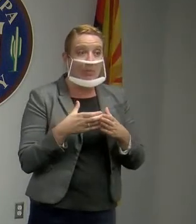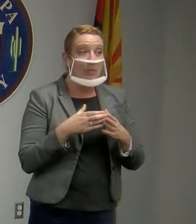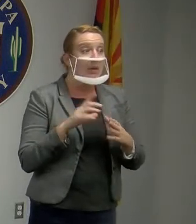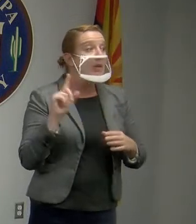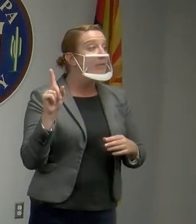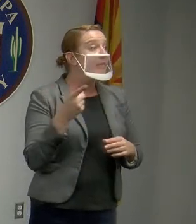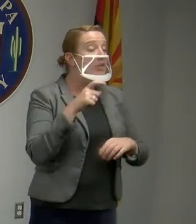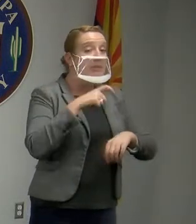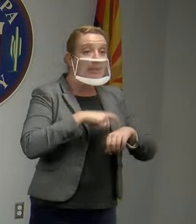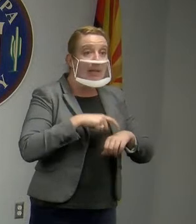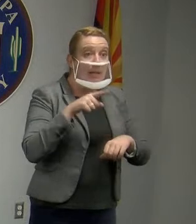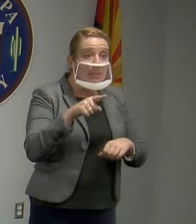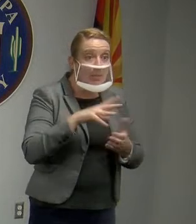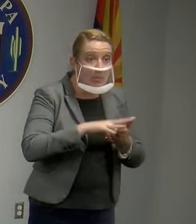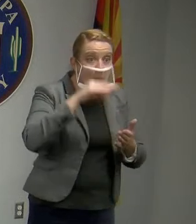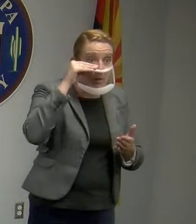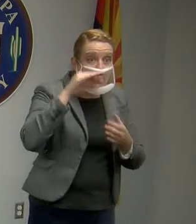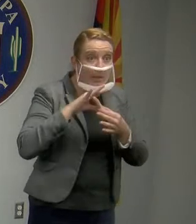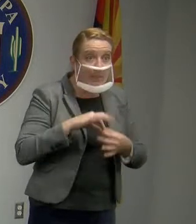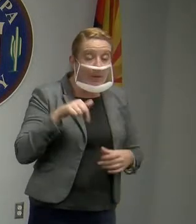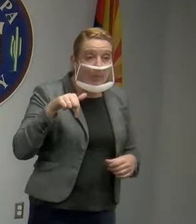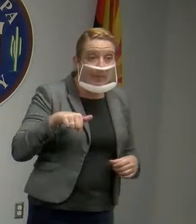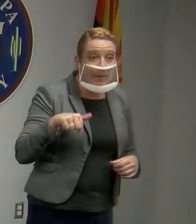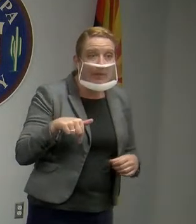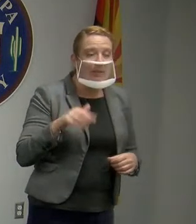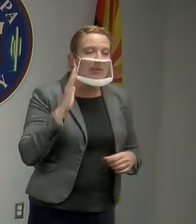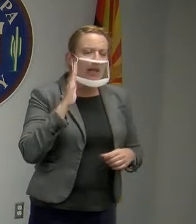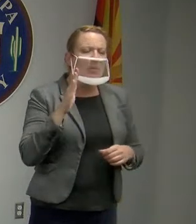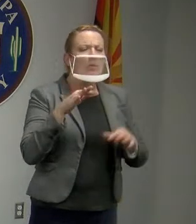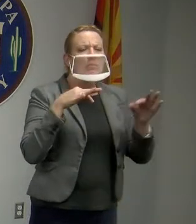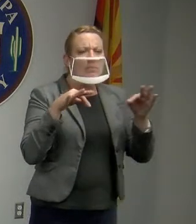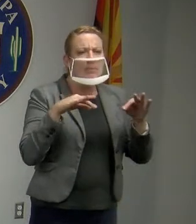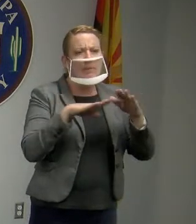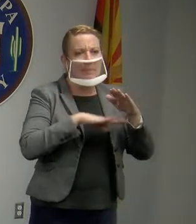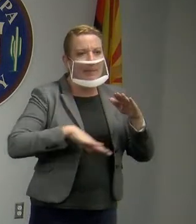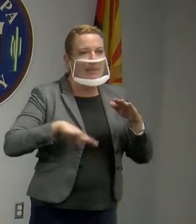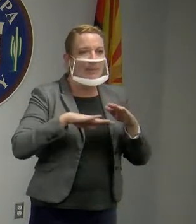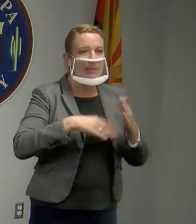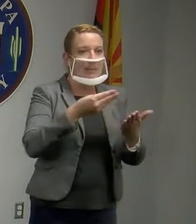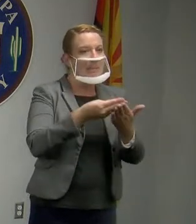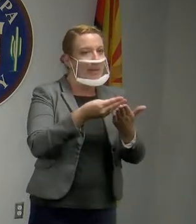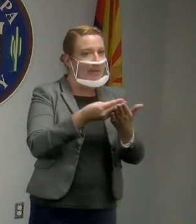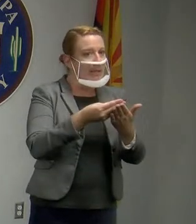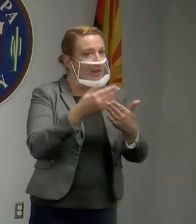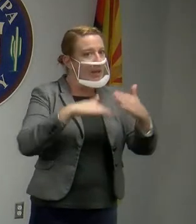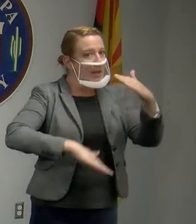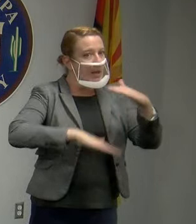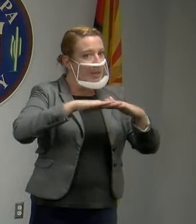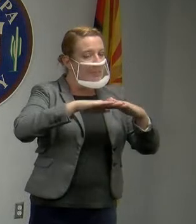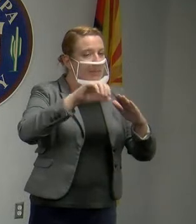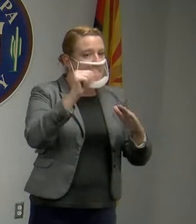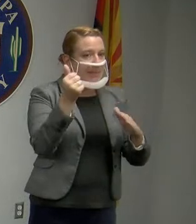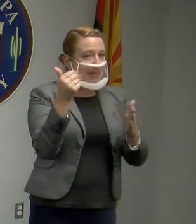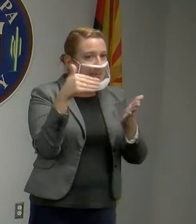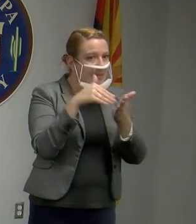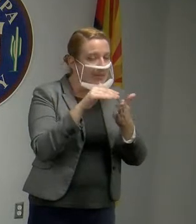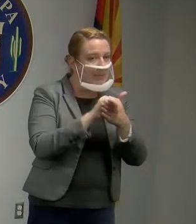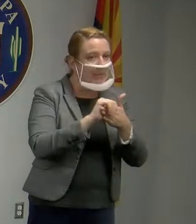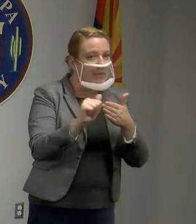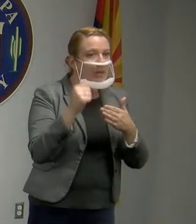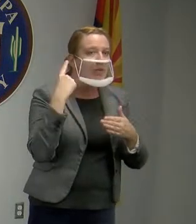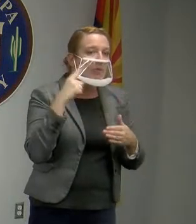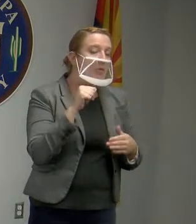hearing about this, I'll go through some of the basics about this program. It provides a grant up to $10,000 to small businesses and